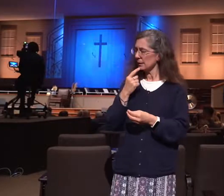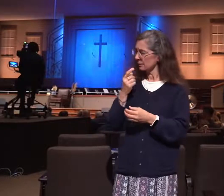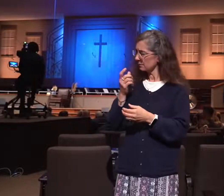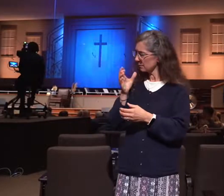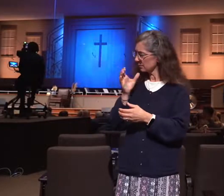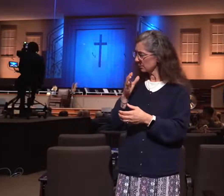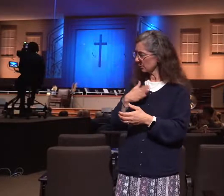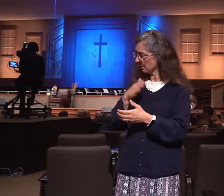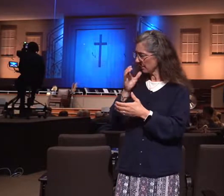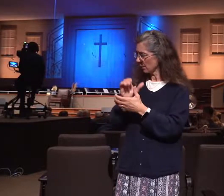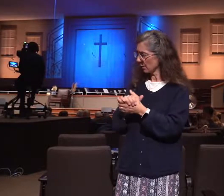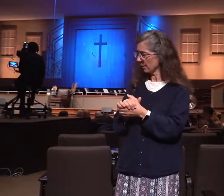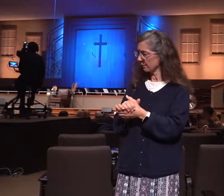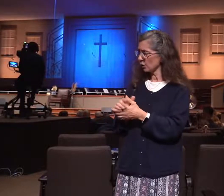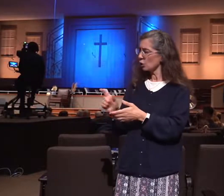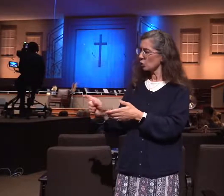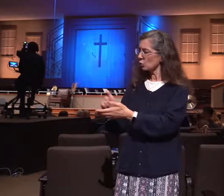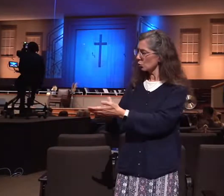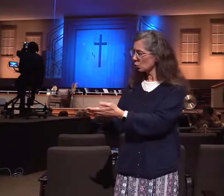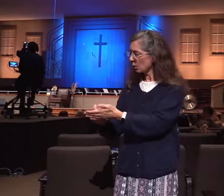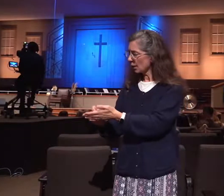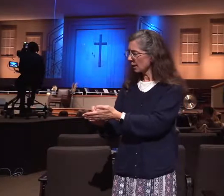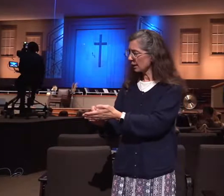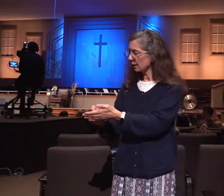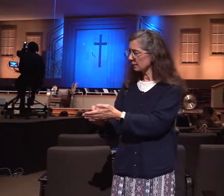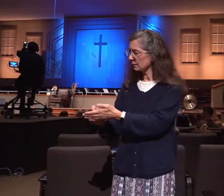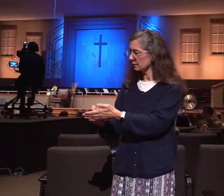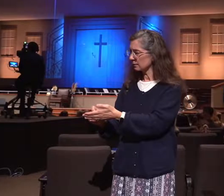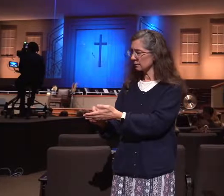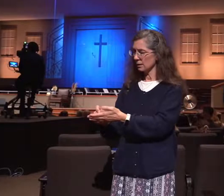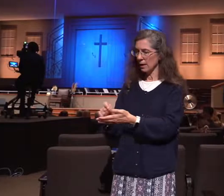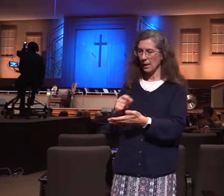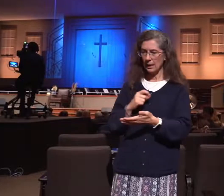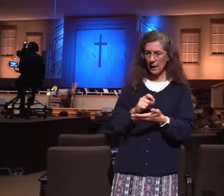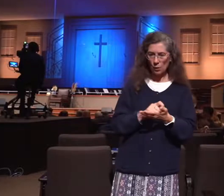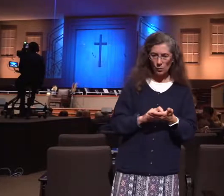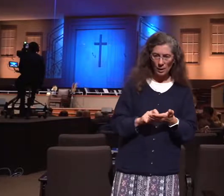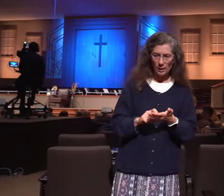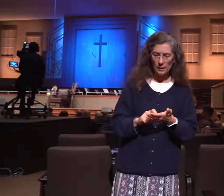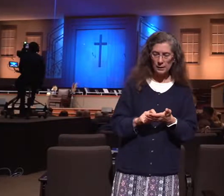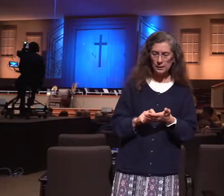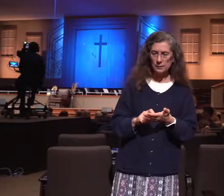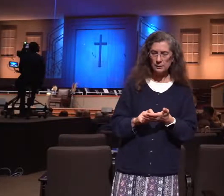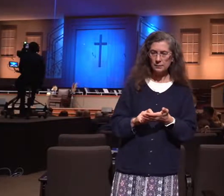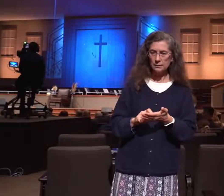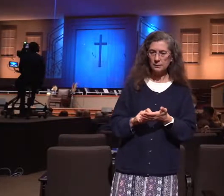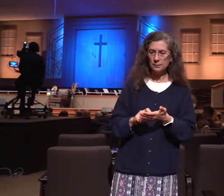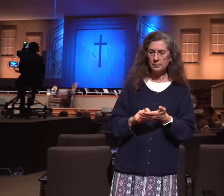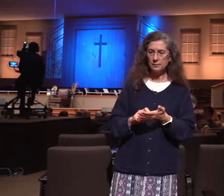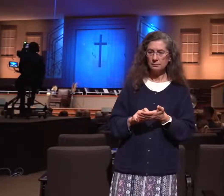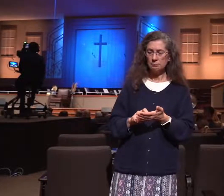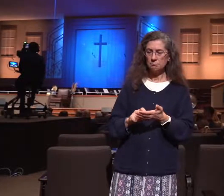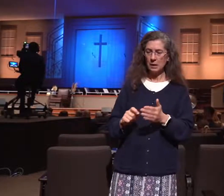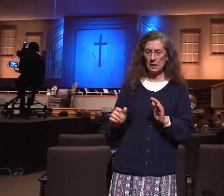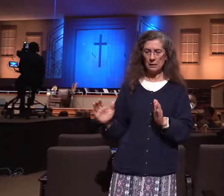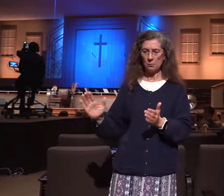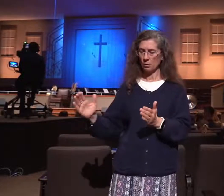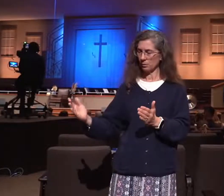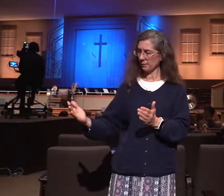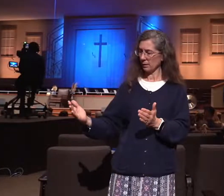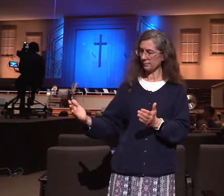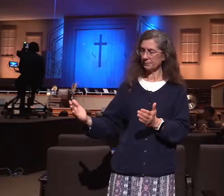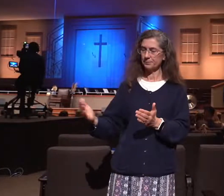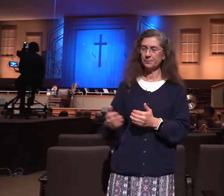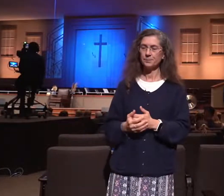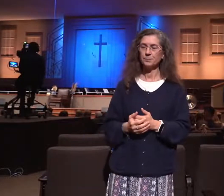you put down on a piece of paper what you think we ought to give in the offering. And I put down on a piece of paper what I think we ought to